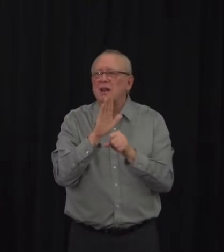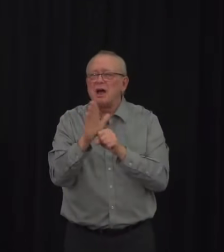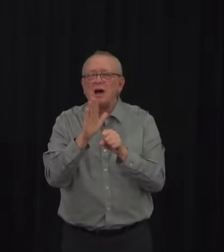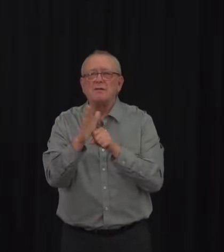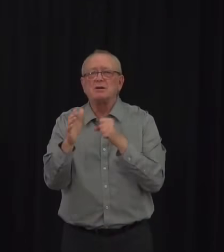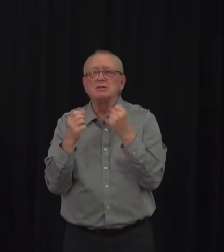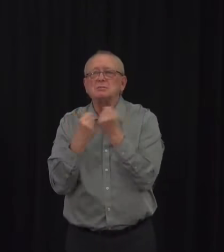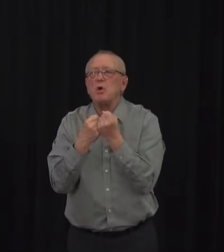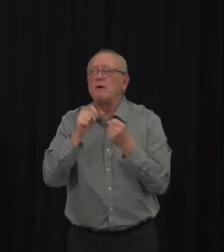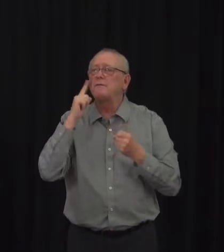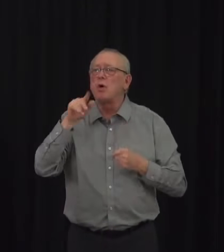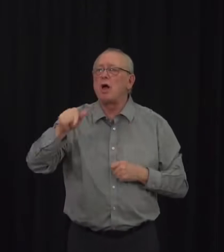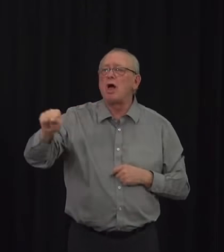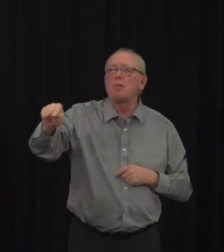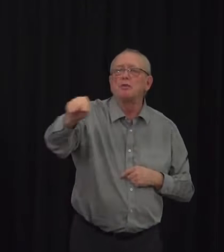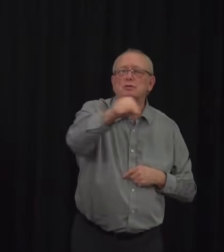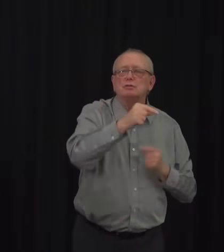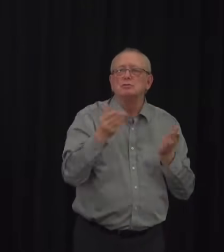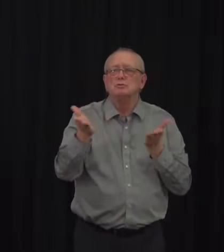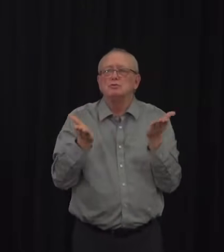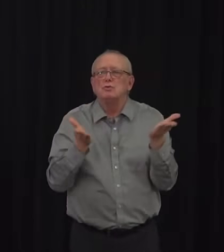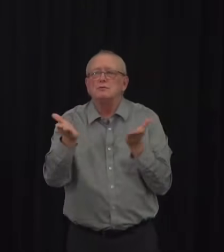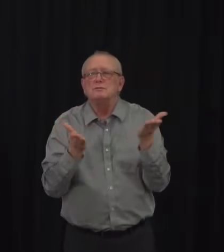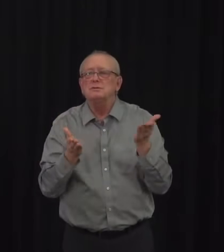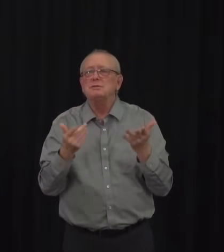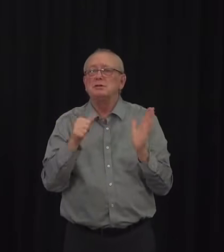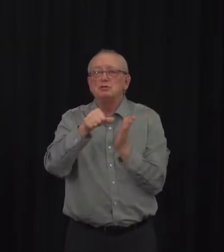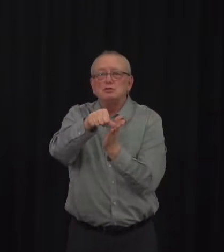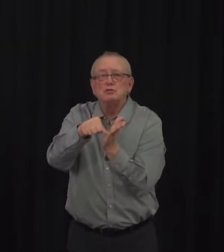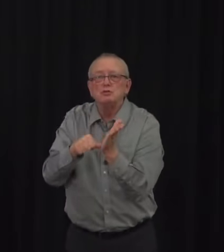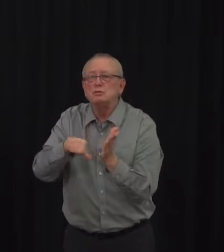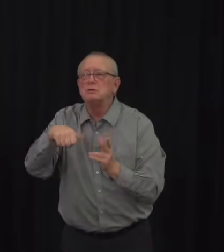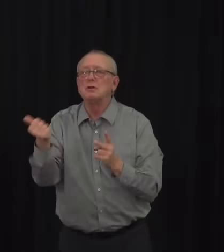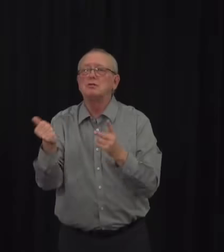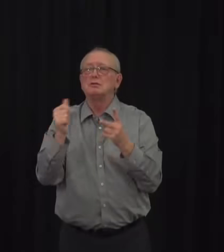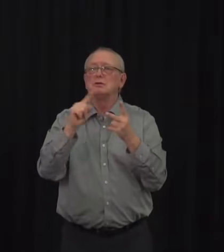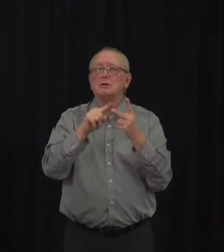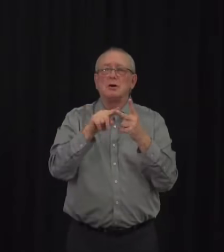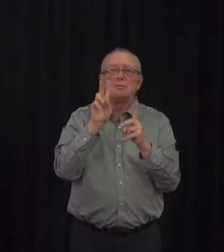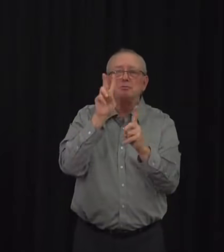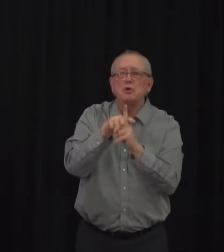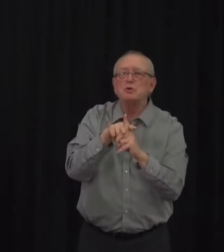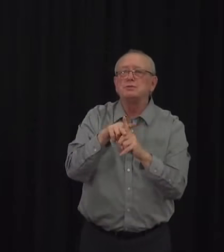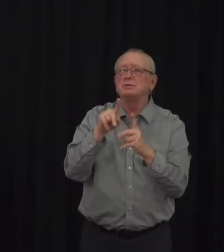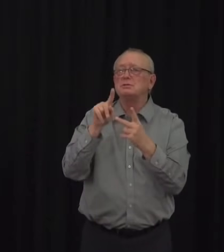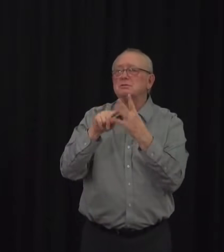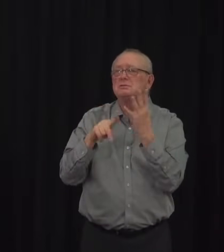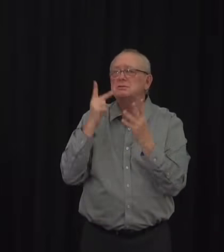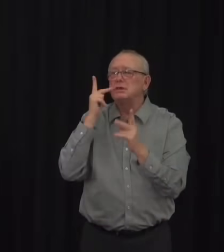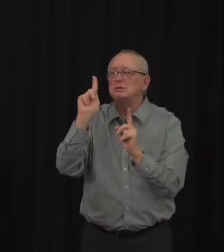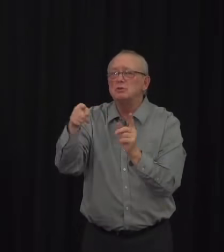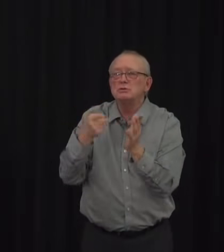healthcare services, including elective and non-urgent surgeries, care appointments, and more.